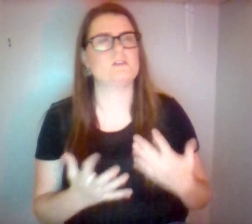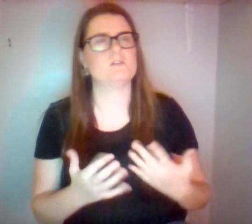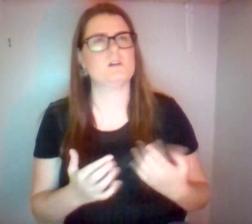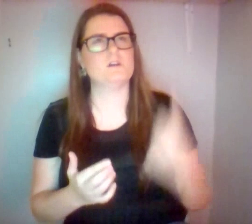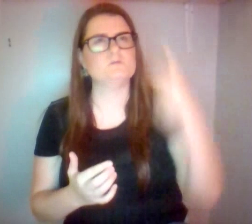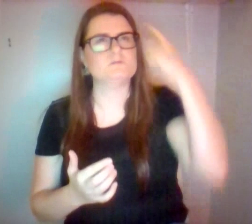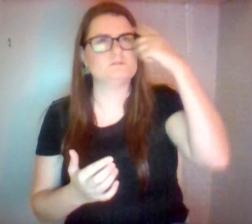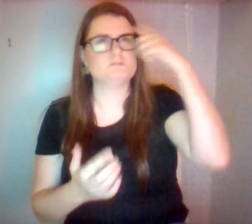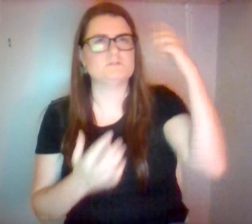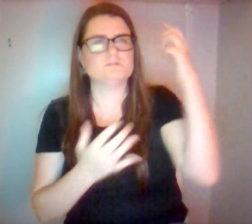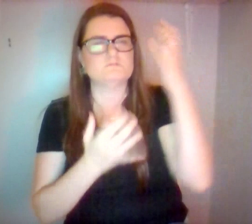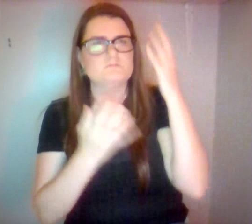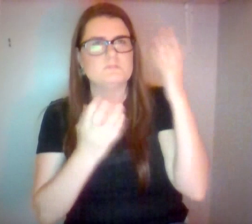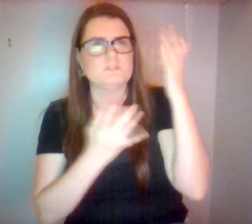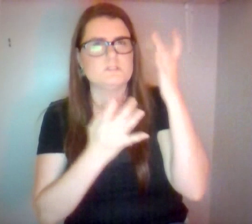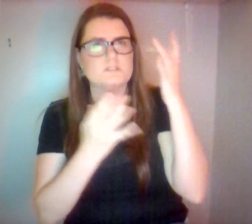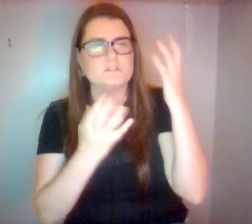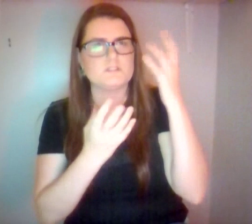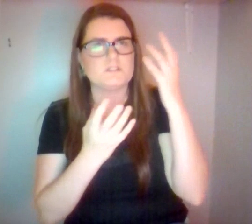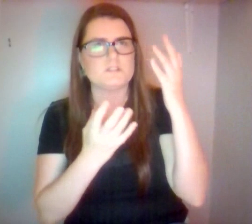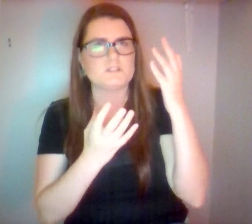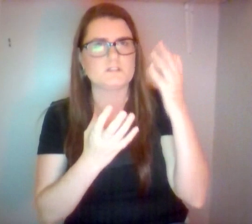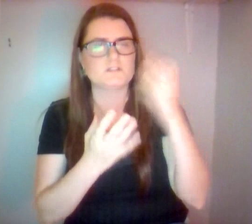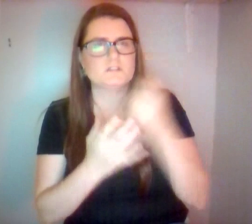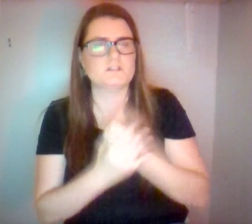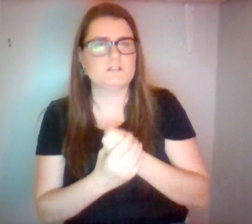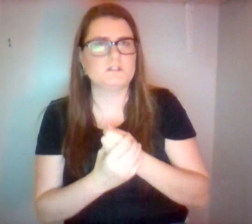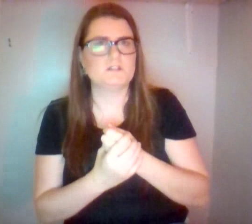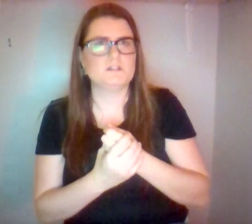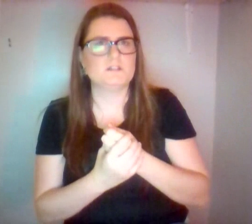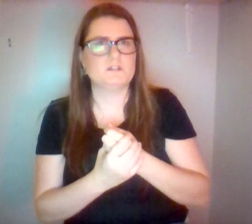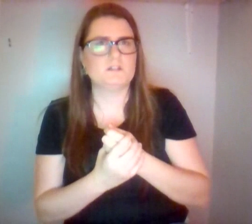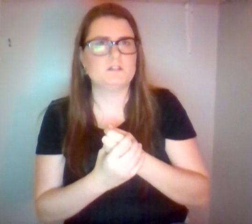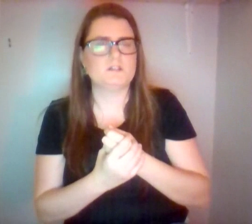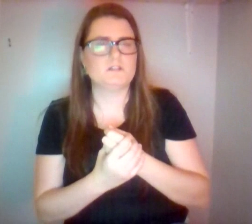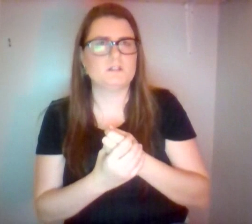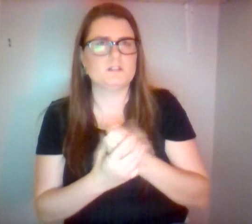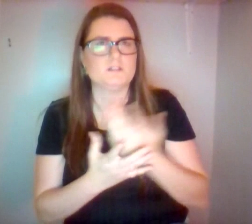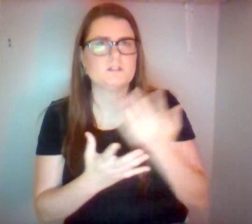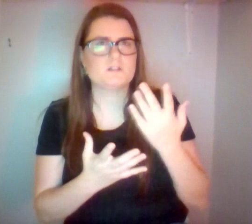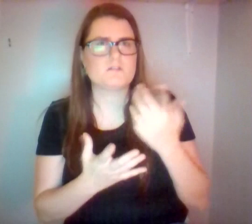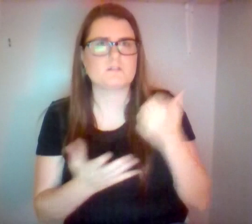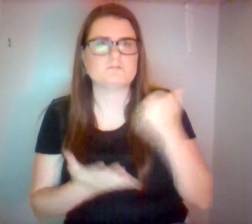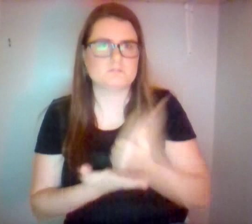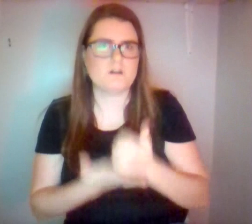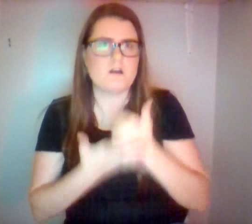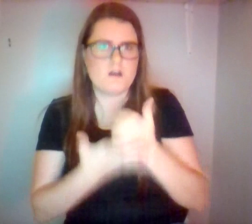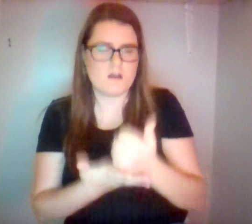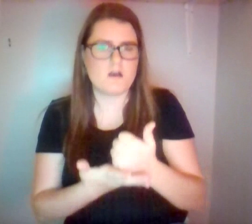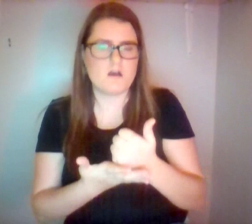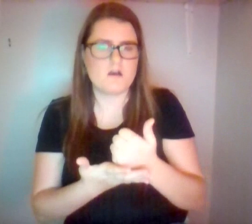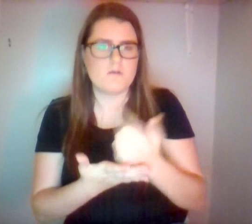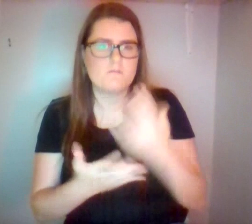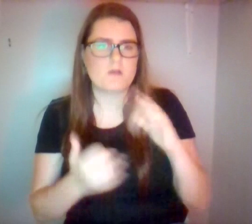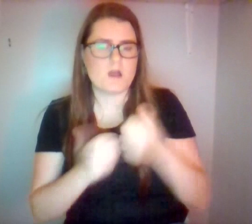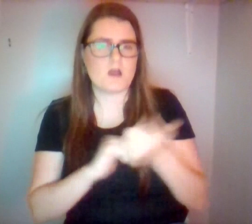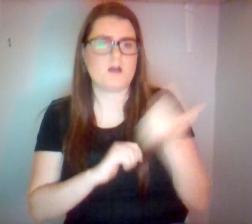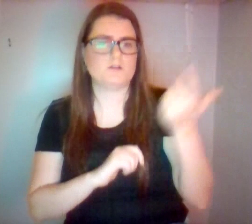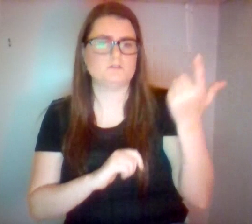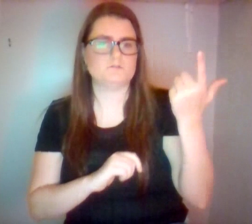strategies that they might be using or not using to make themselves available to employers, I would want to talk